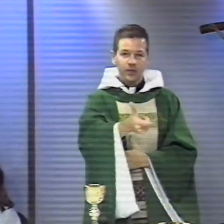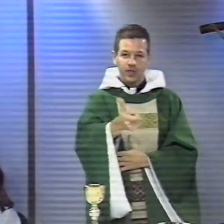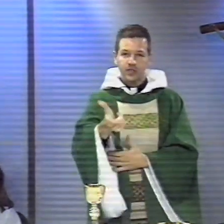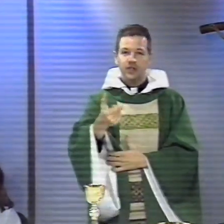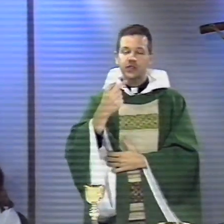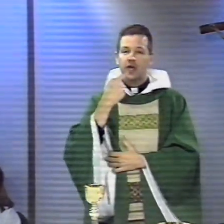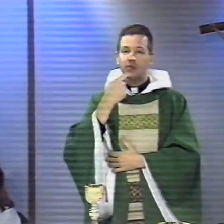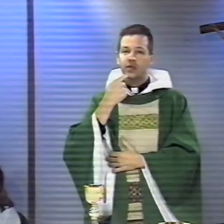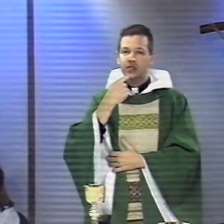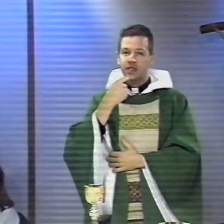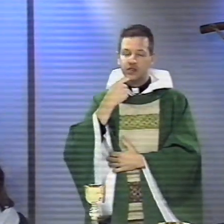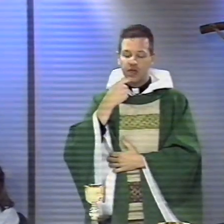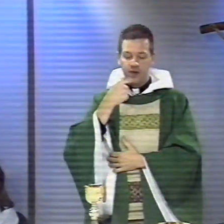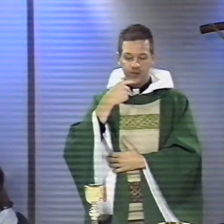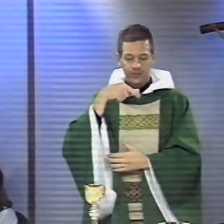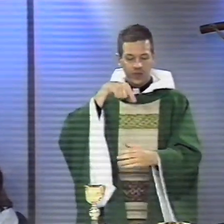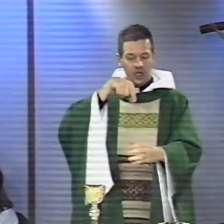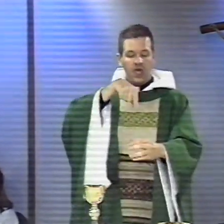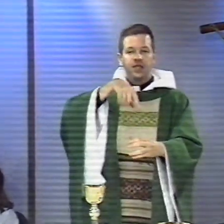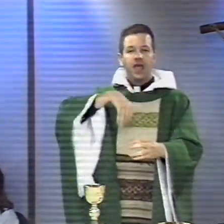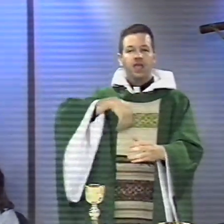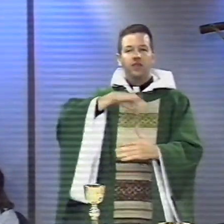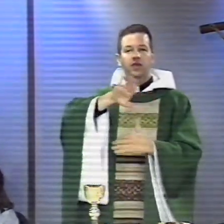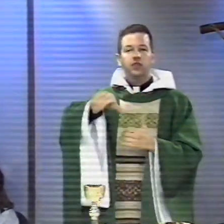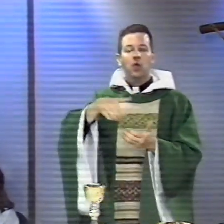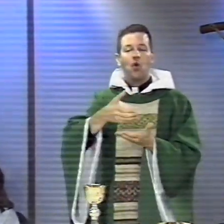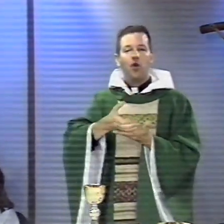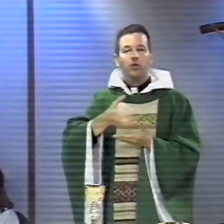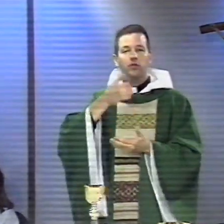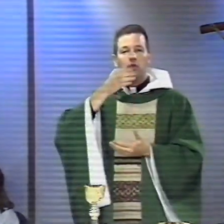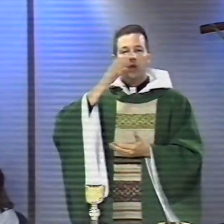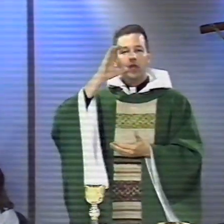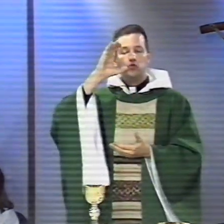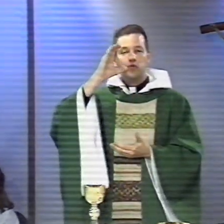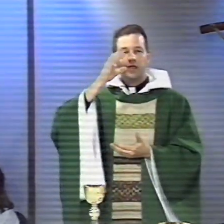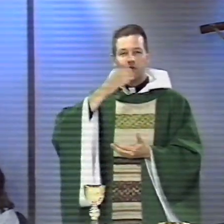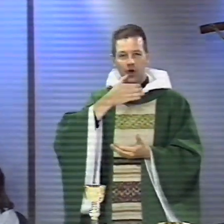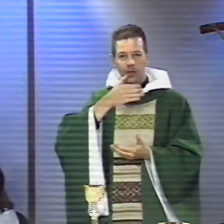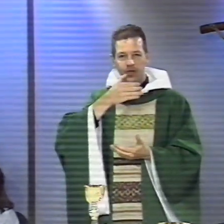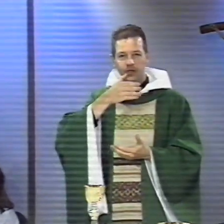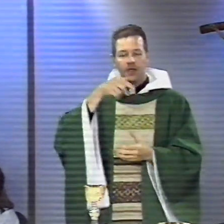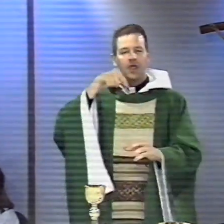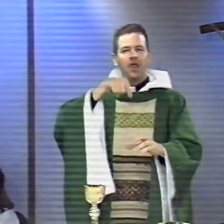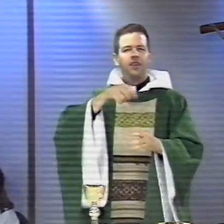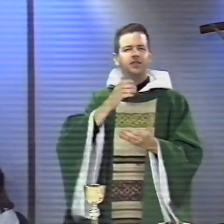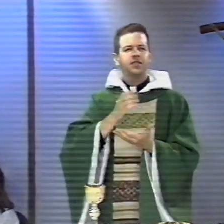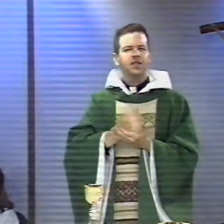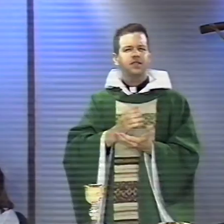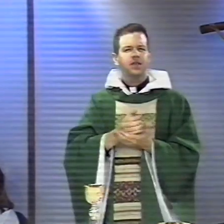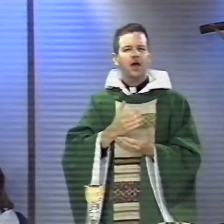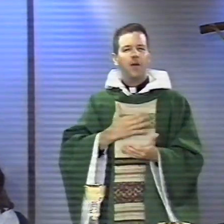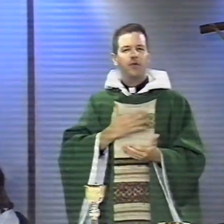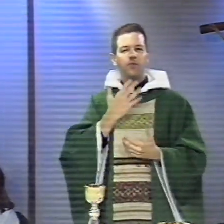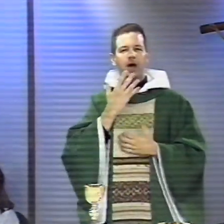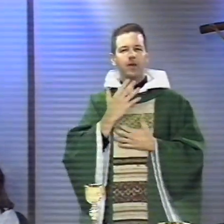his disciples and said, "Take this, all of you, and drink from it. This is the cup of my